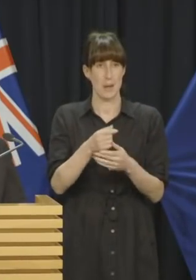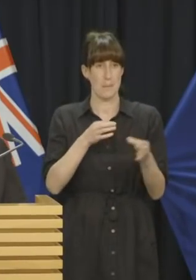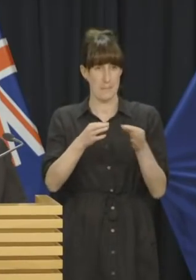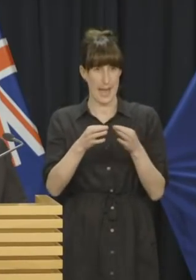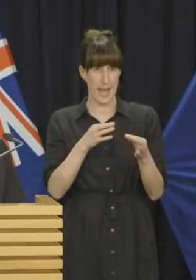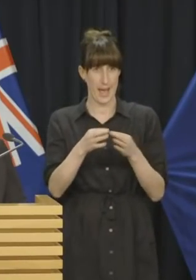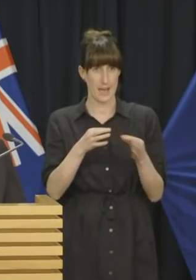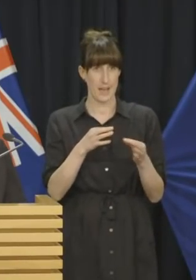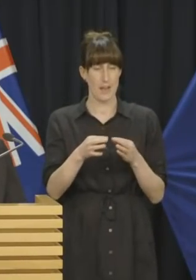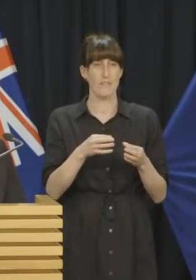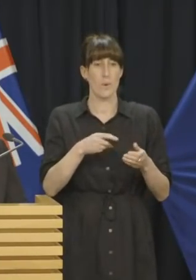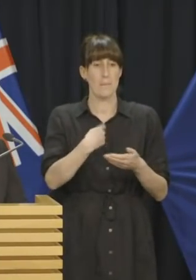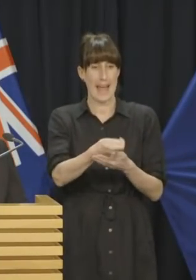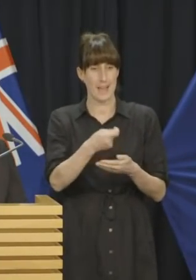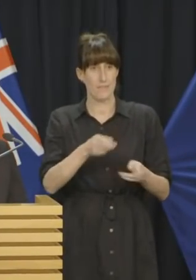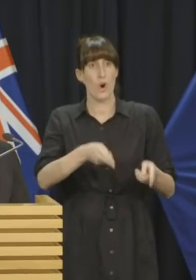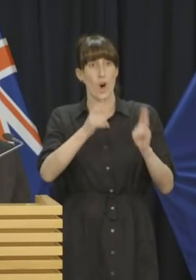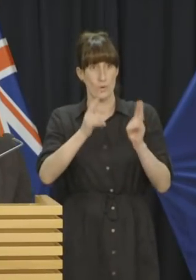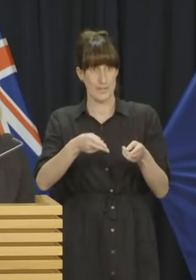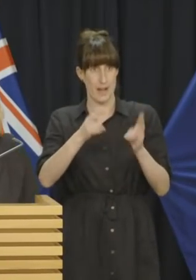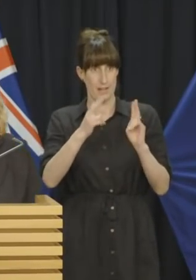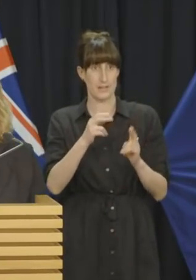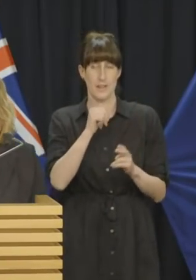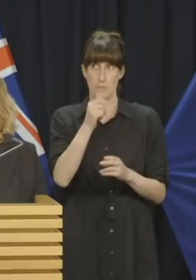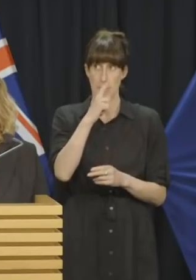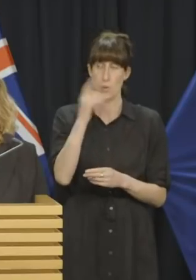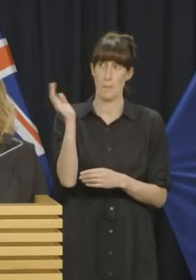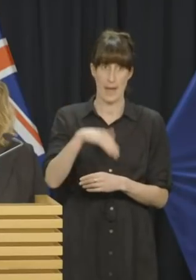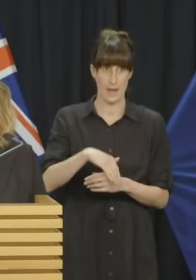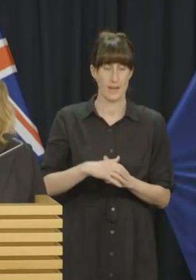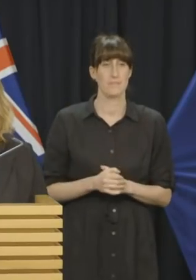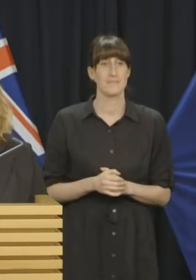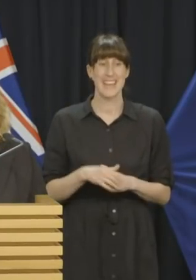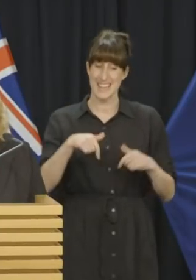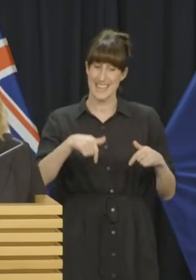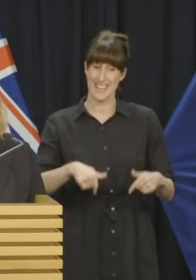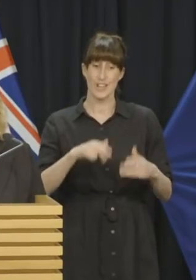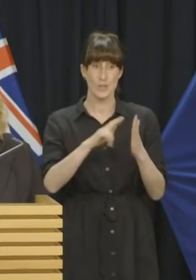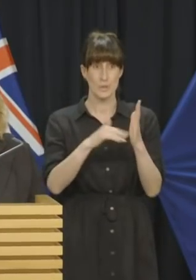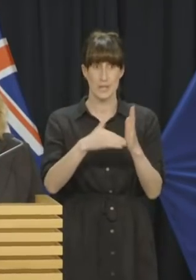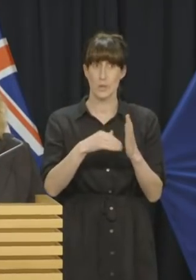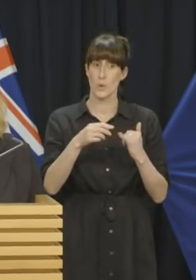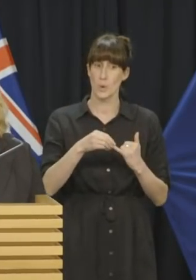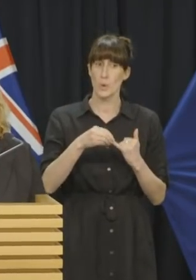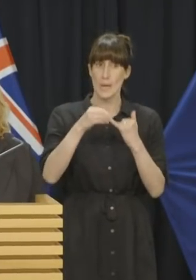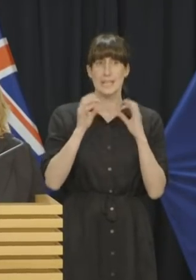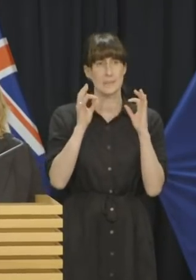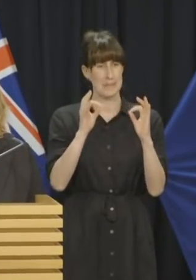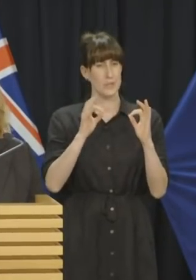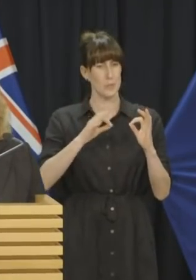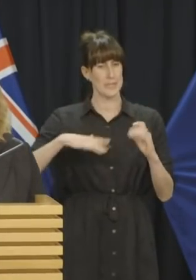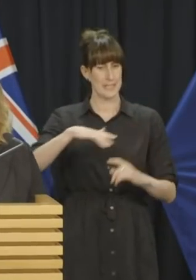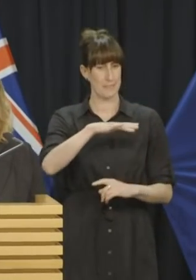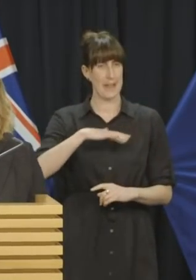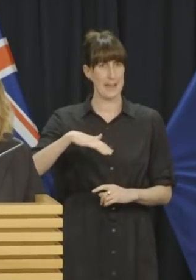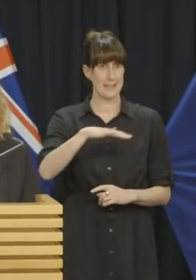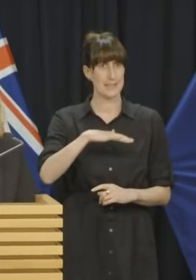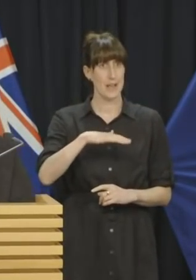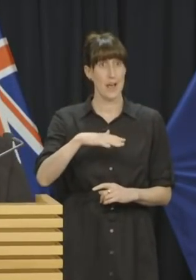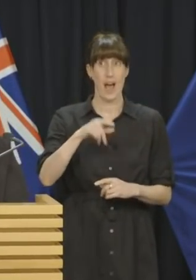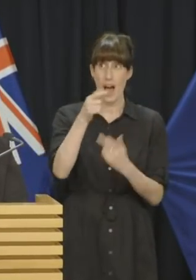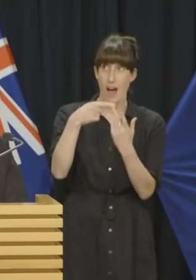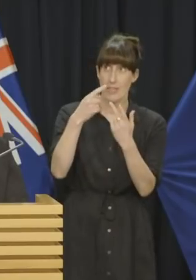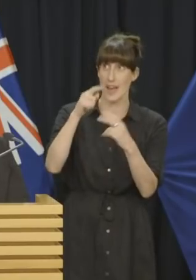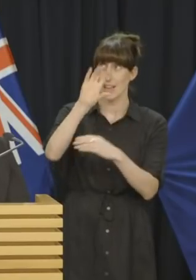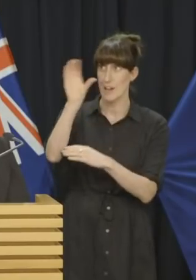as we all know, we are in somewhat of a unique situation here in New Zealand that few other countries are experiencing in the middle of